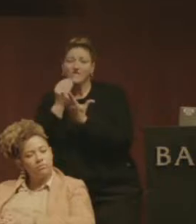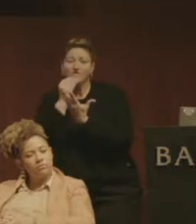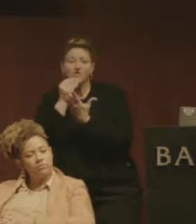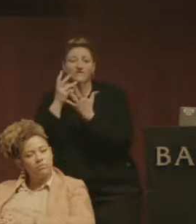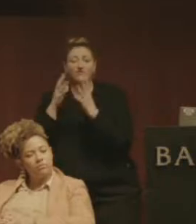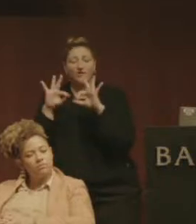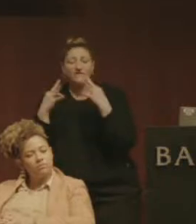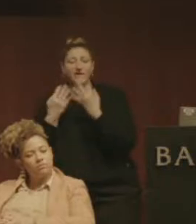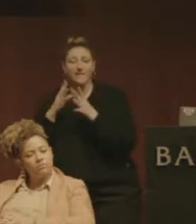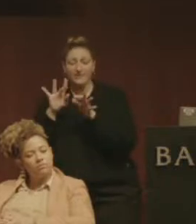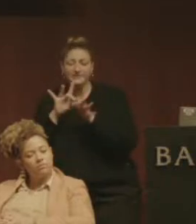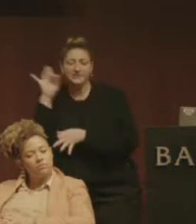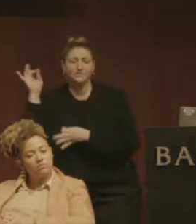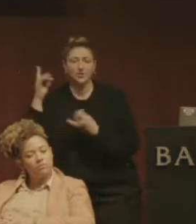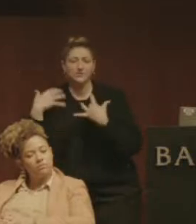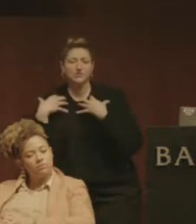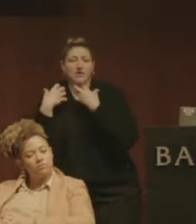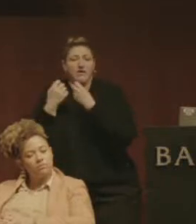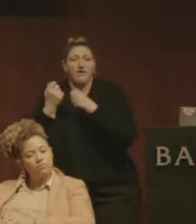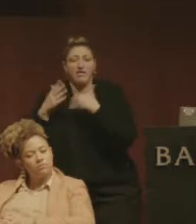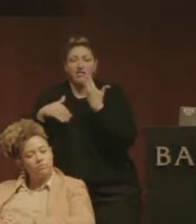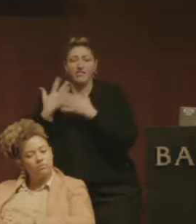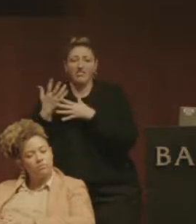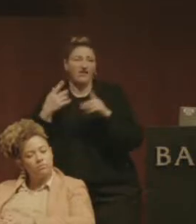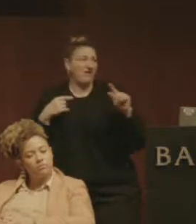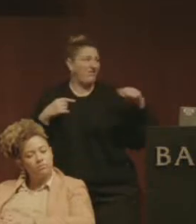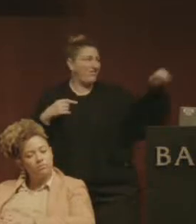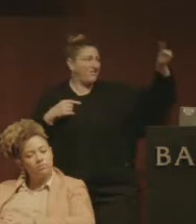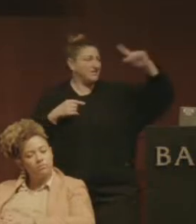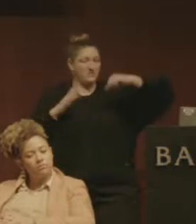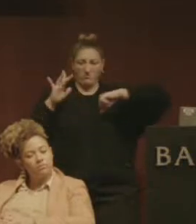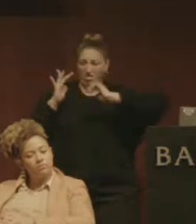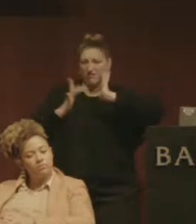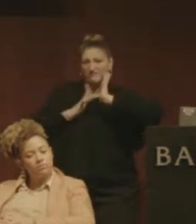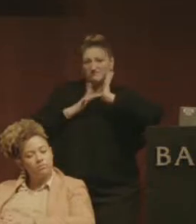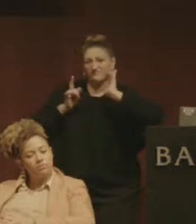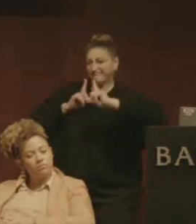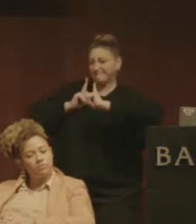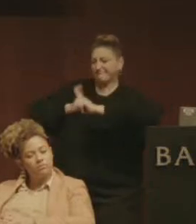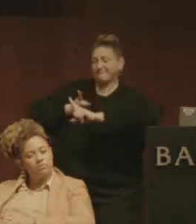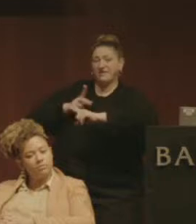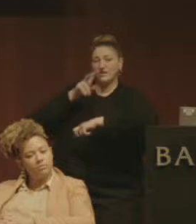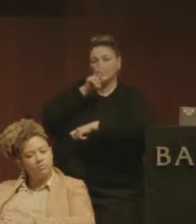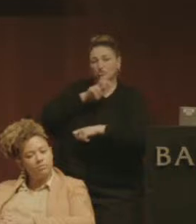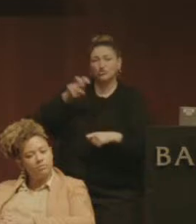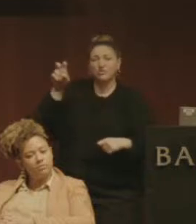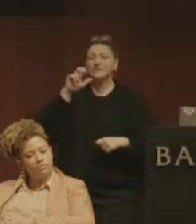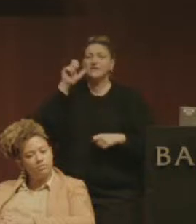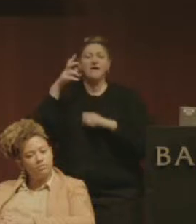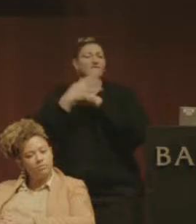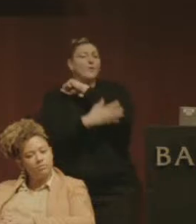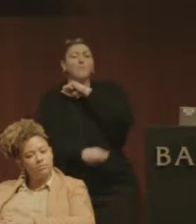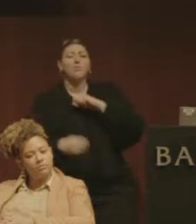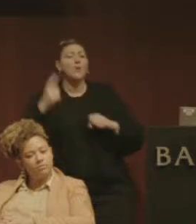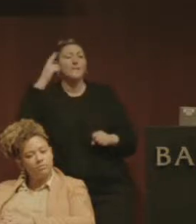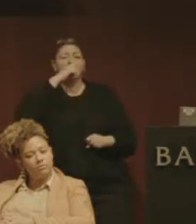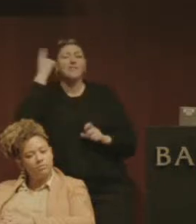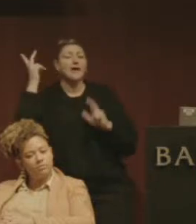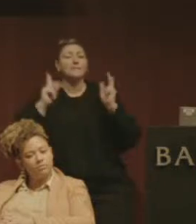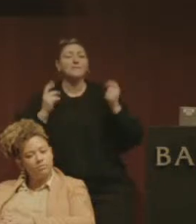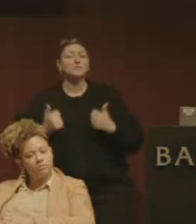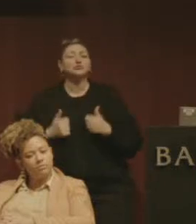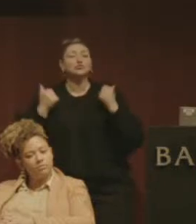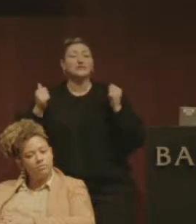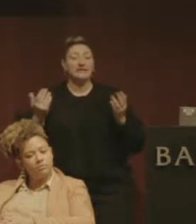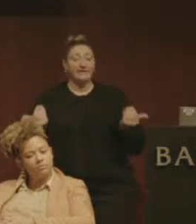spiritual rejuvenation were destined for tourism and luxury real estate development, not for poor Black people to live